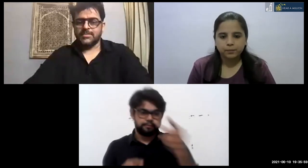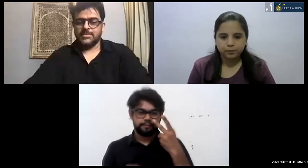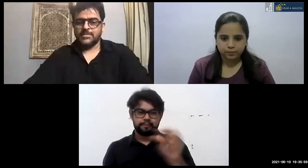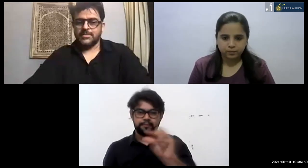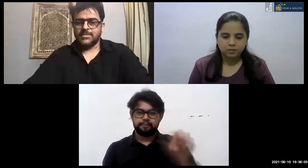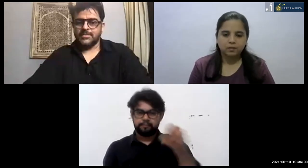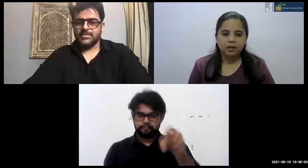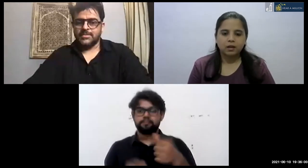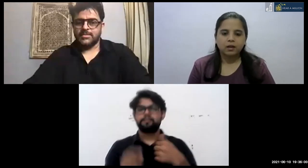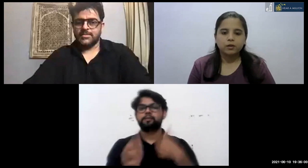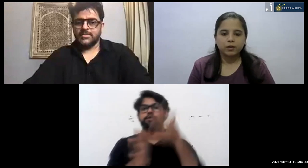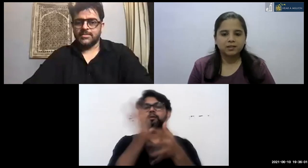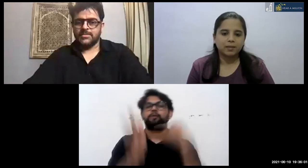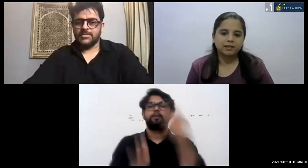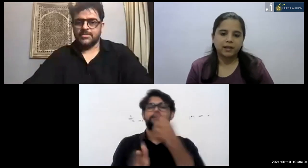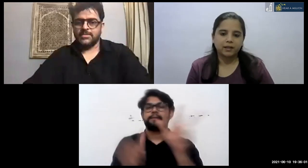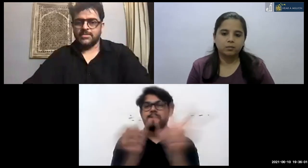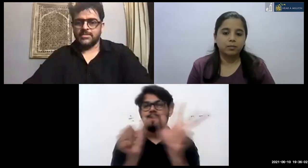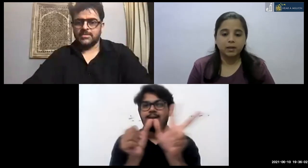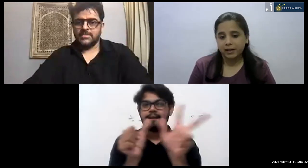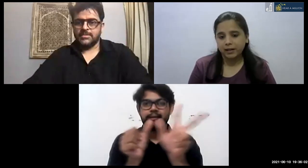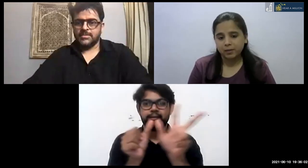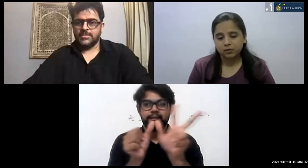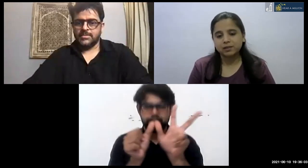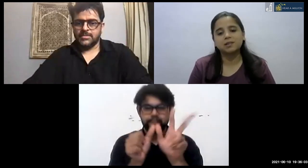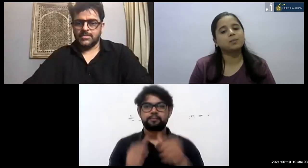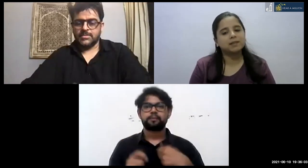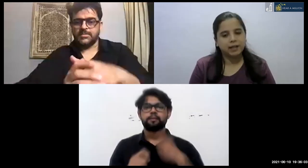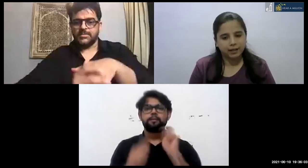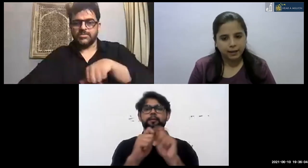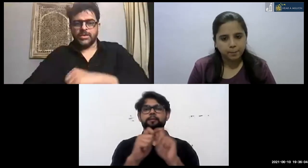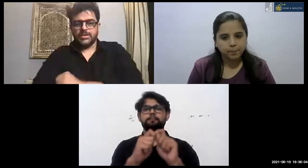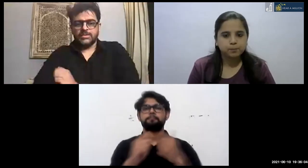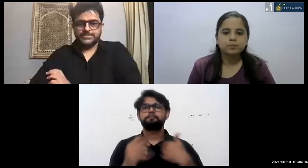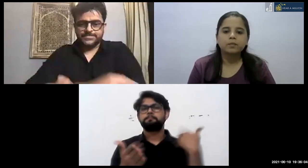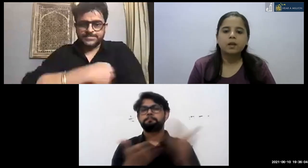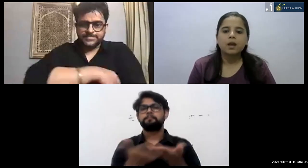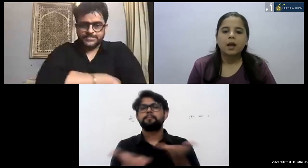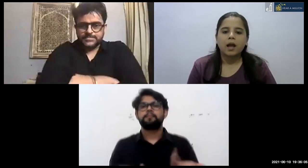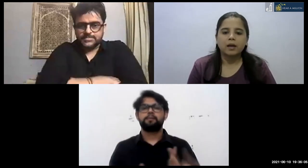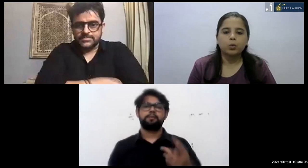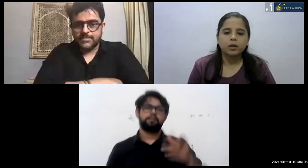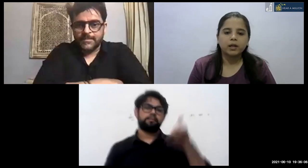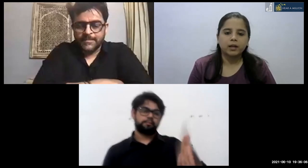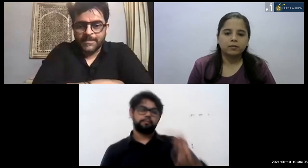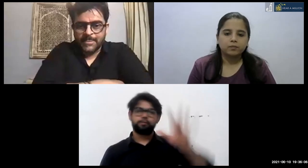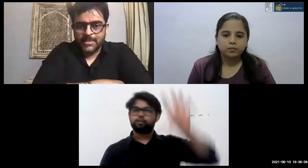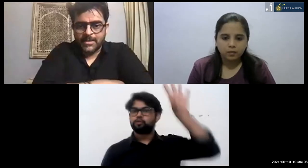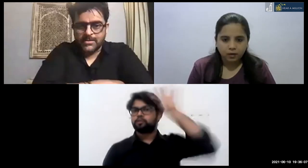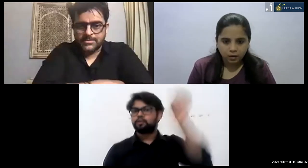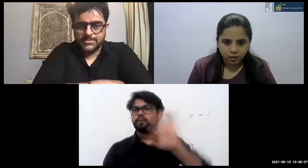Vishwakarma. You can see my sign name, my name as well. This is my sign name, and I'm